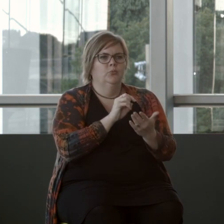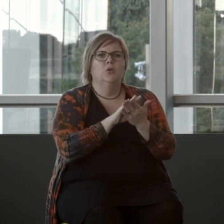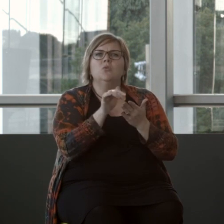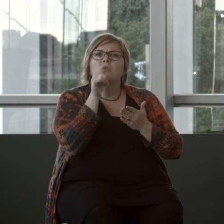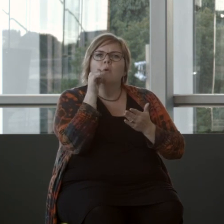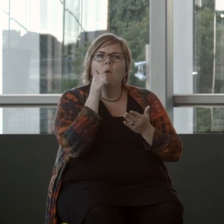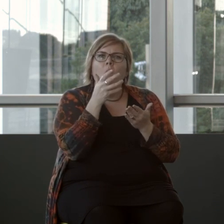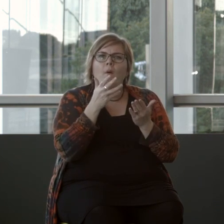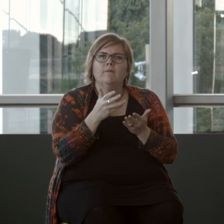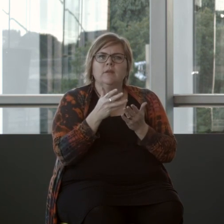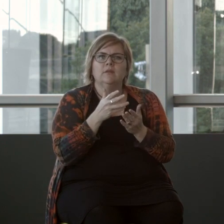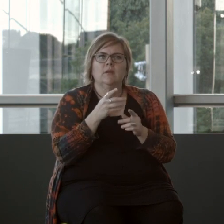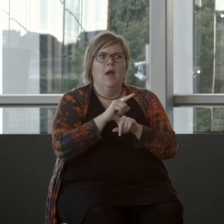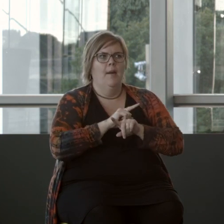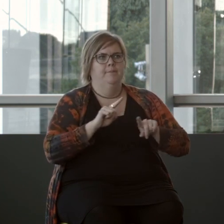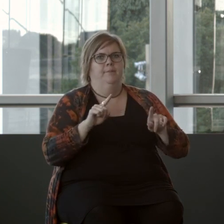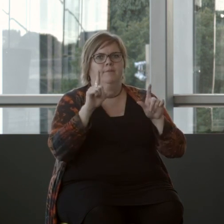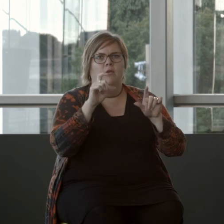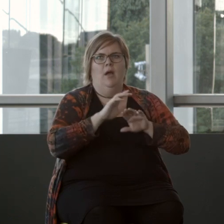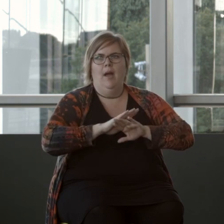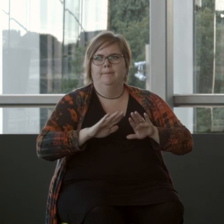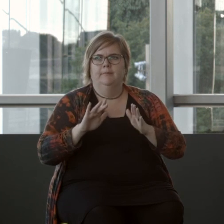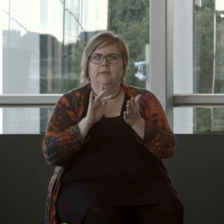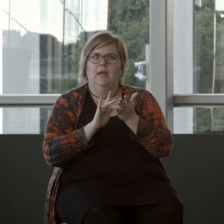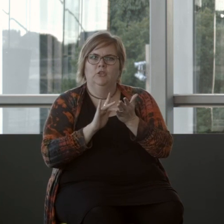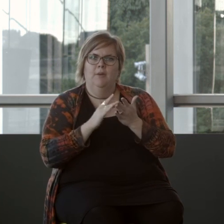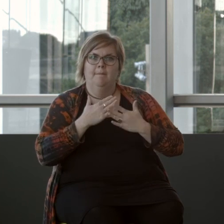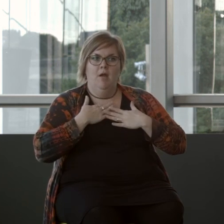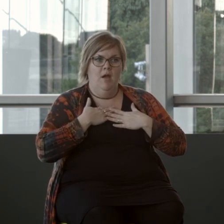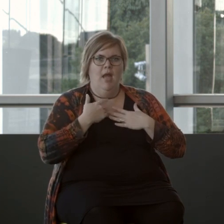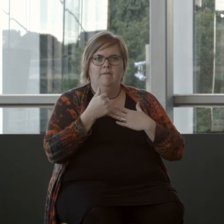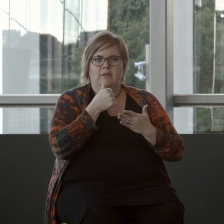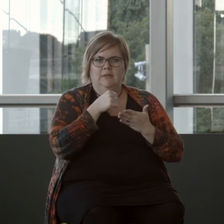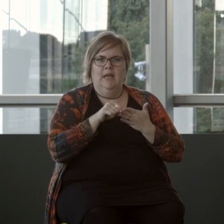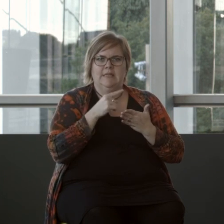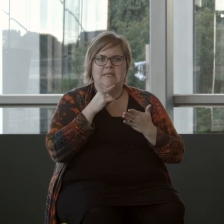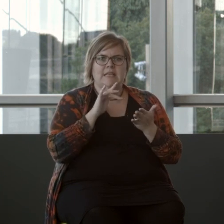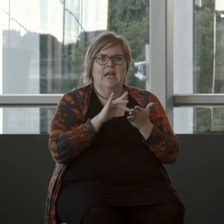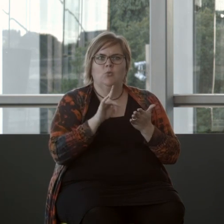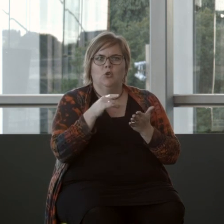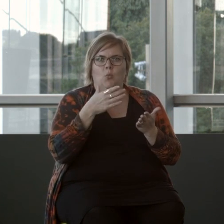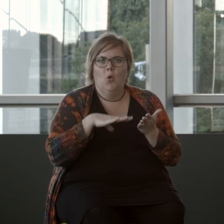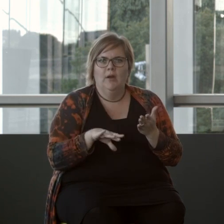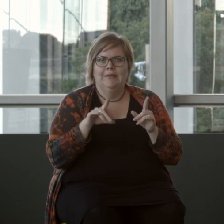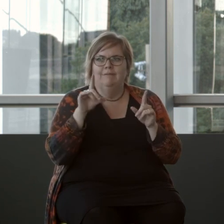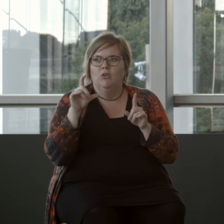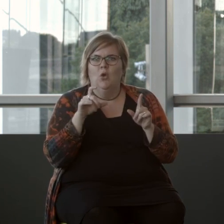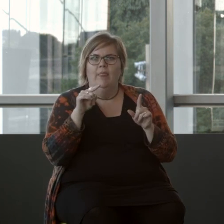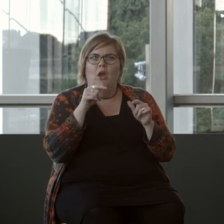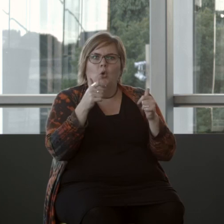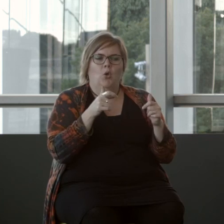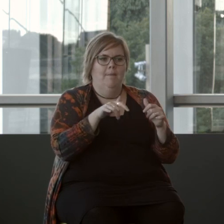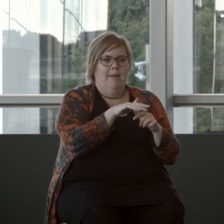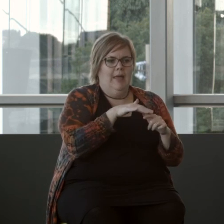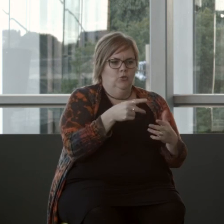know how you often can't take photographs and can't touch things in shows? Mine have little stickers like, touch whatever you want, take photos here, this is a good spot,